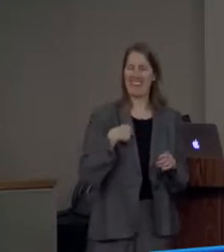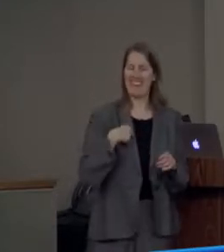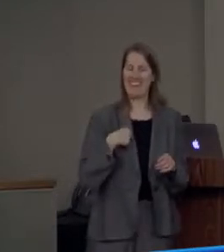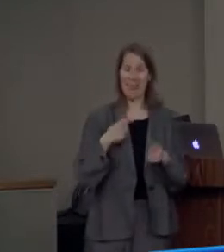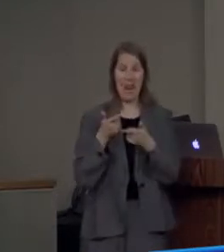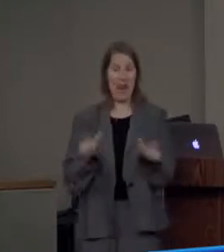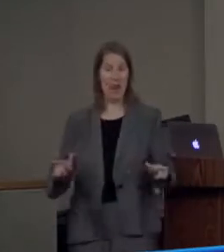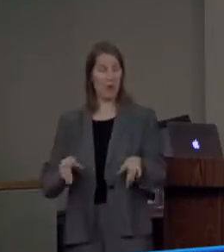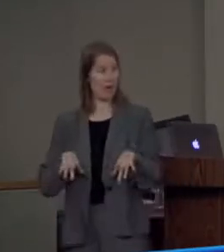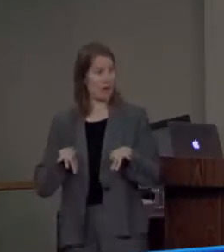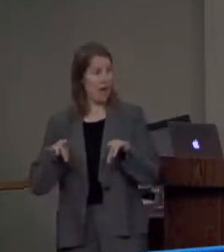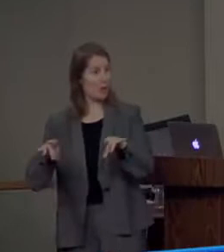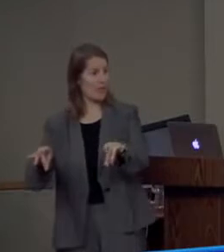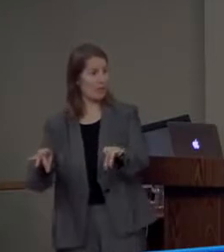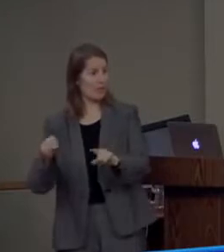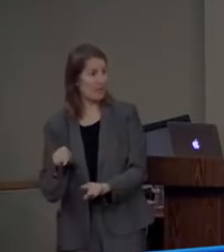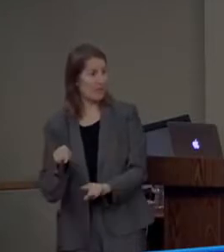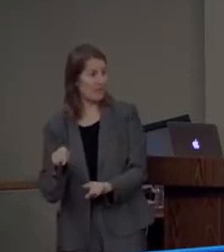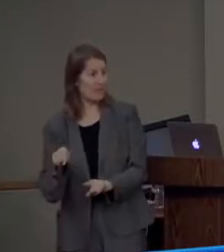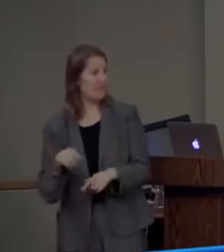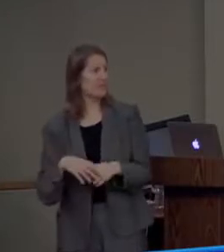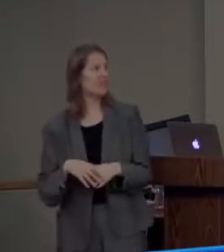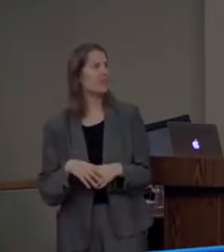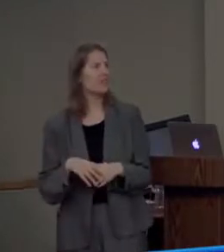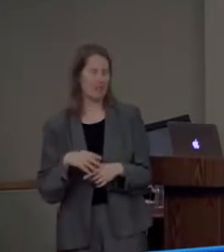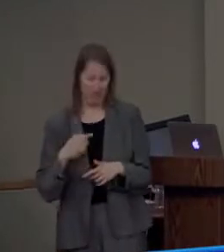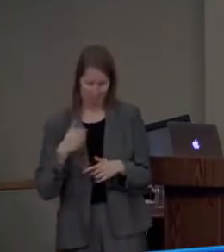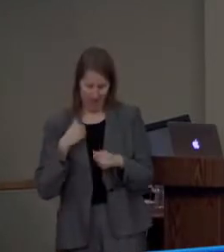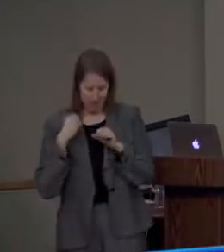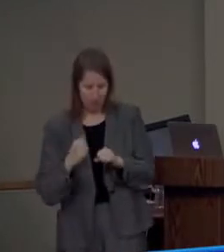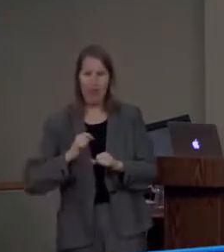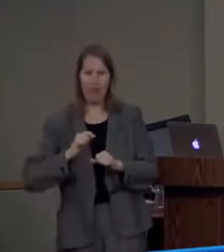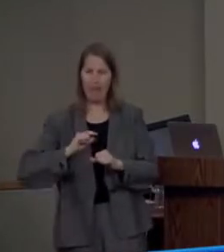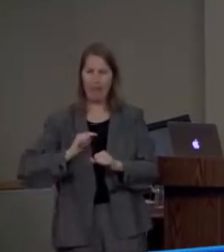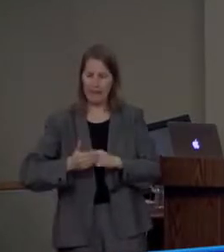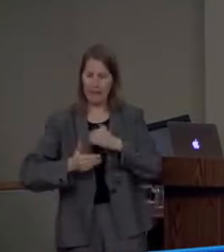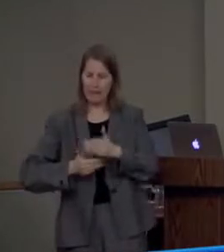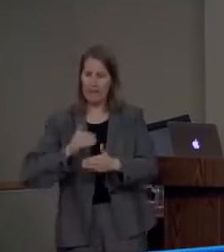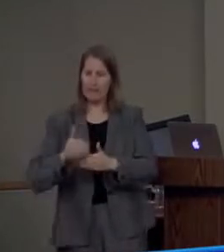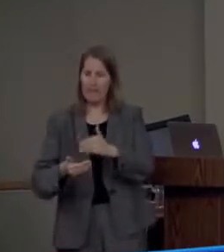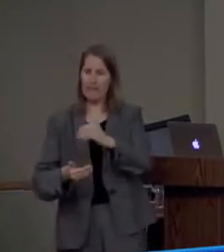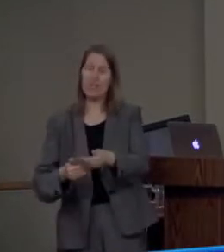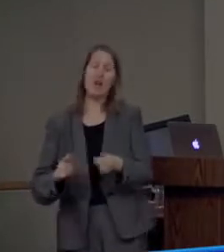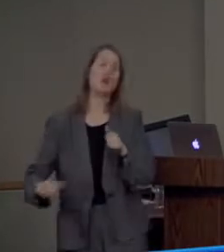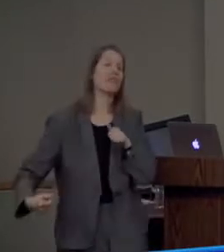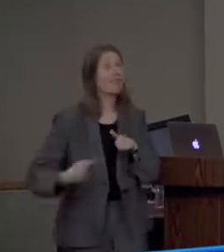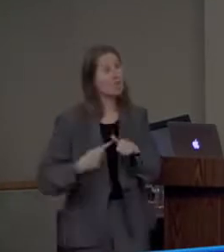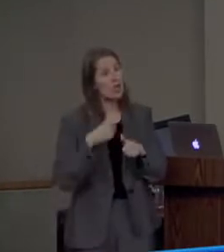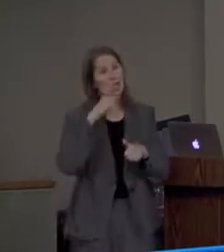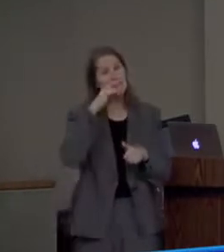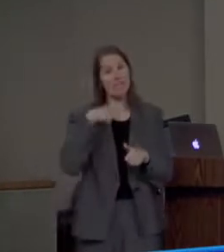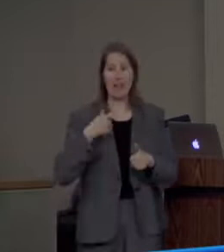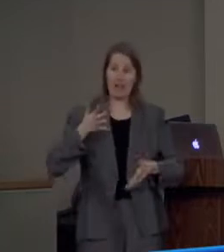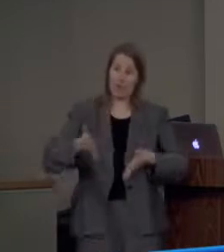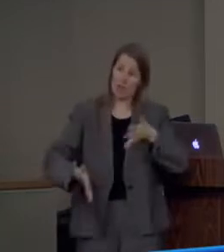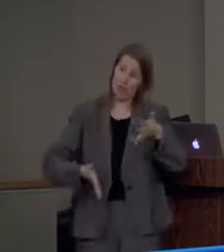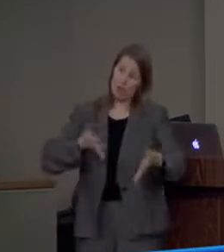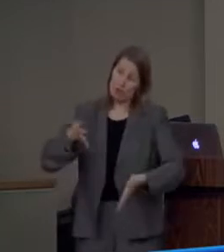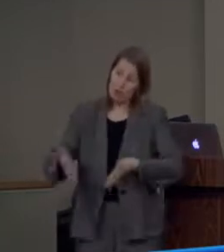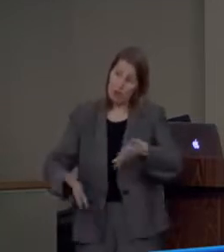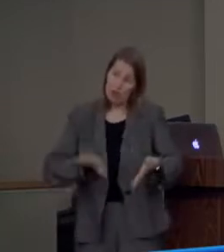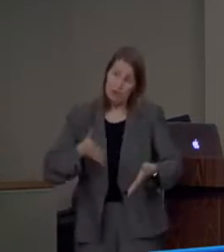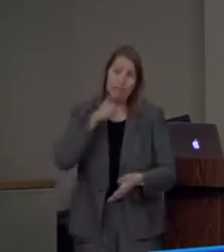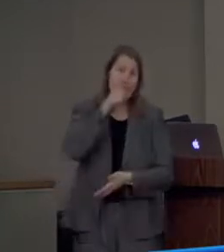language acquisition, the strongly sequential theories that had first children develop gestures and